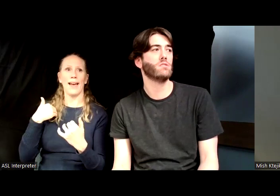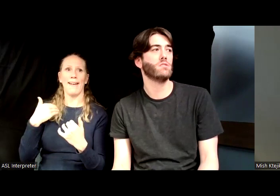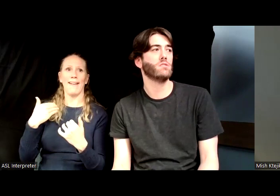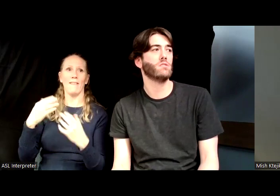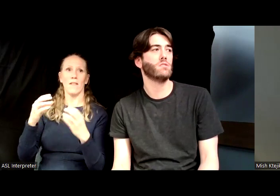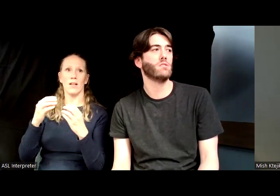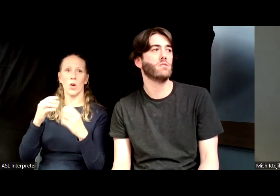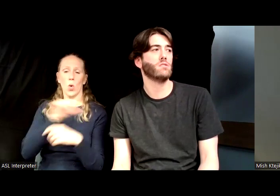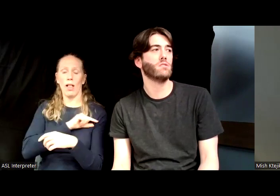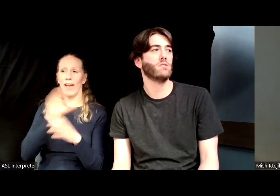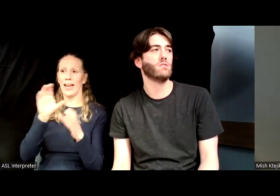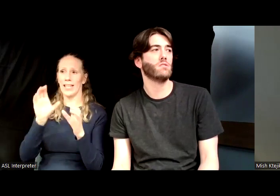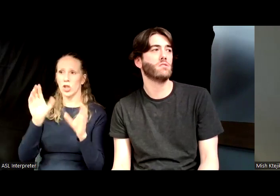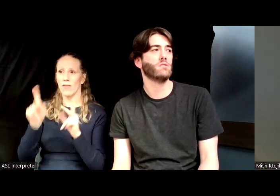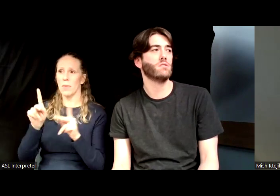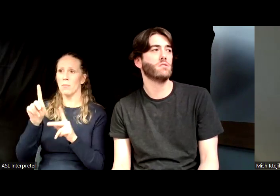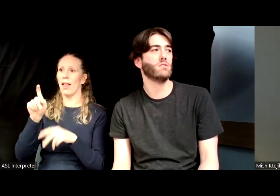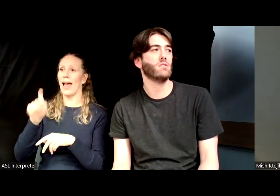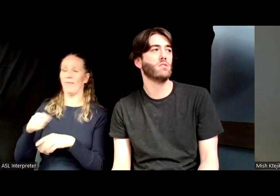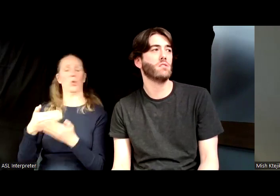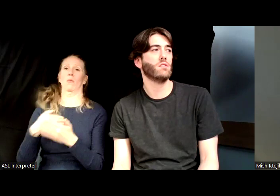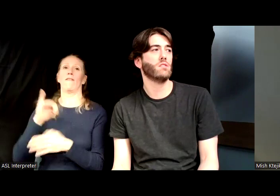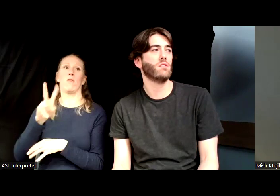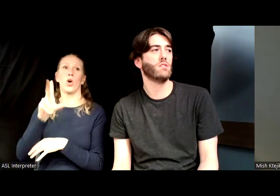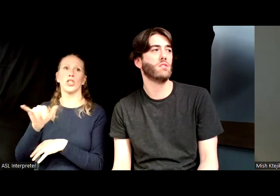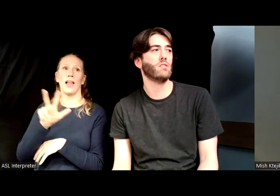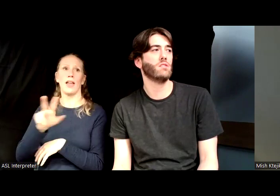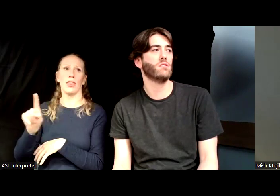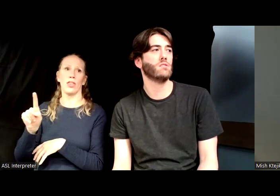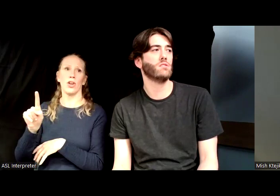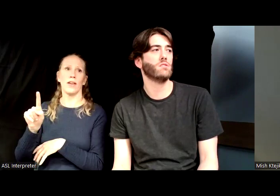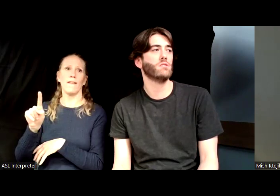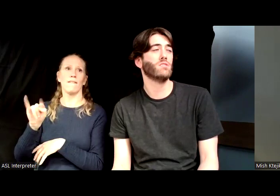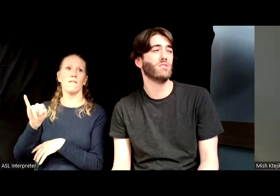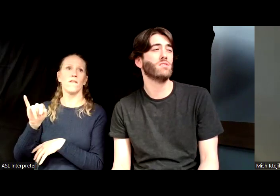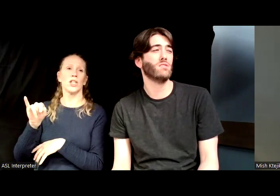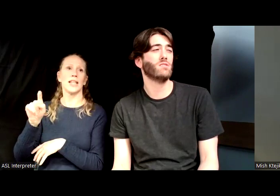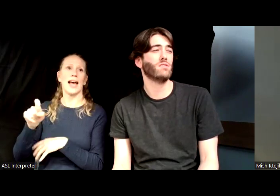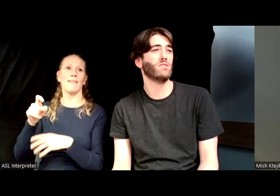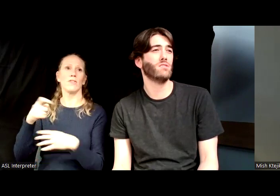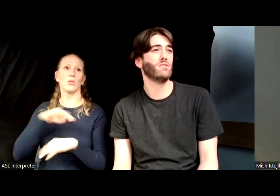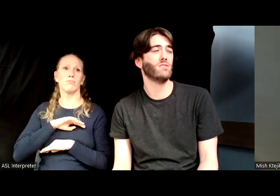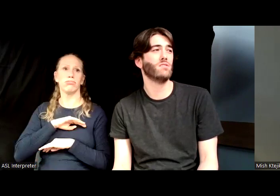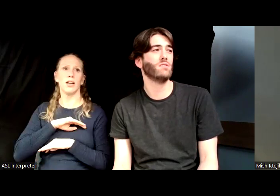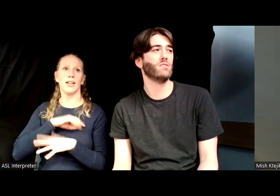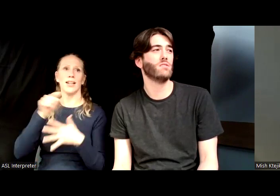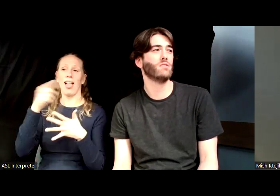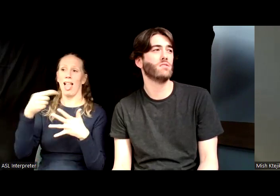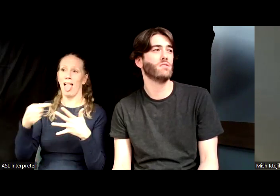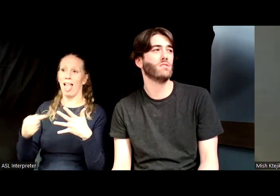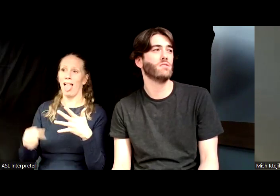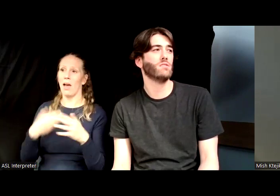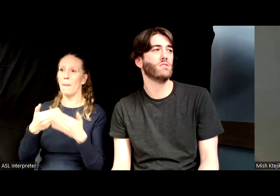certified people have to, before July 31st, 2024, comply with all this other stuff before they